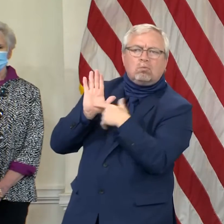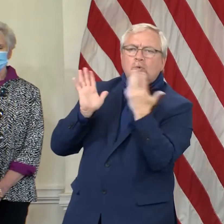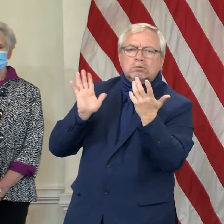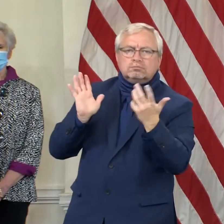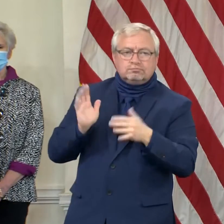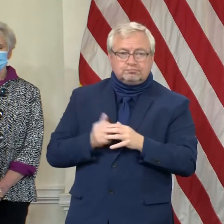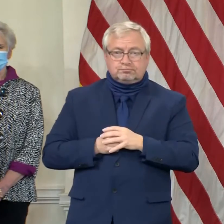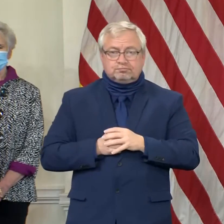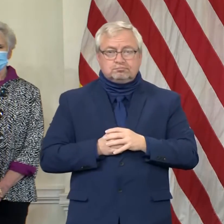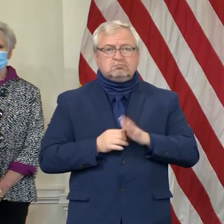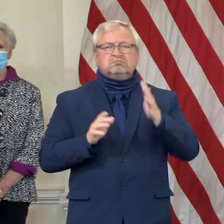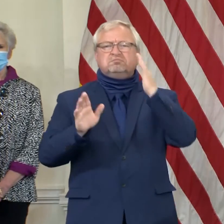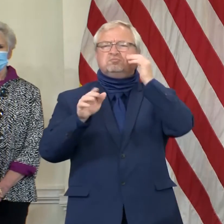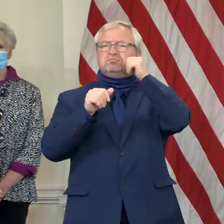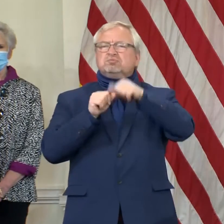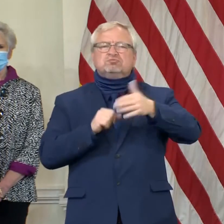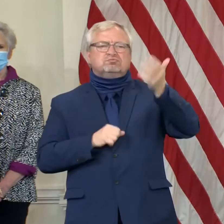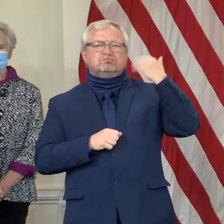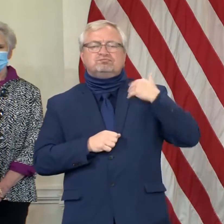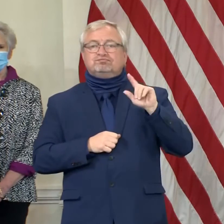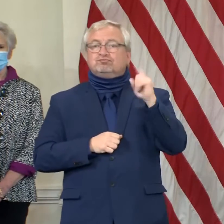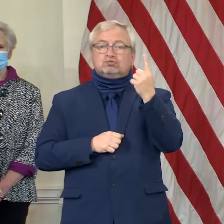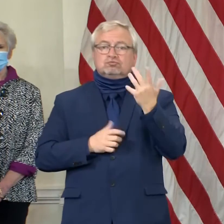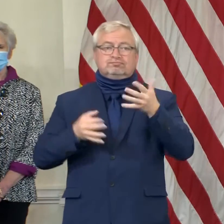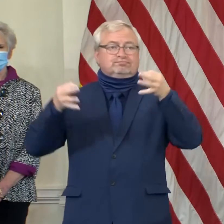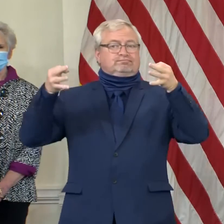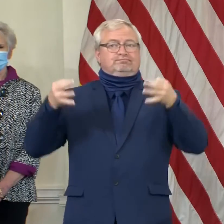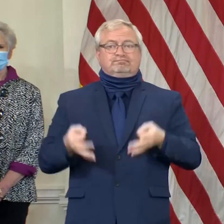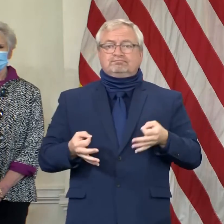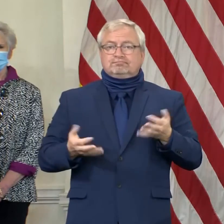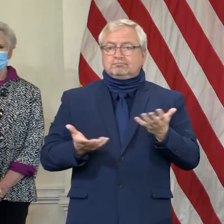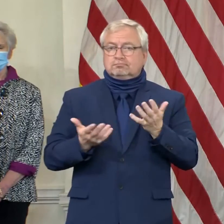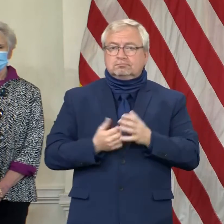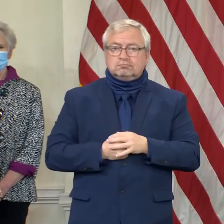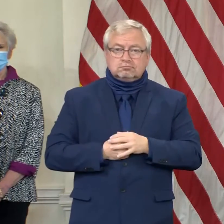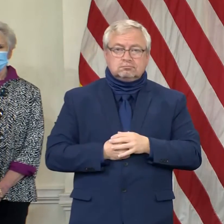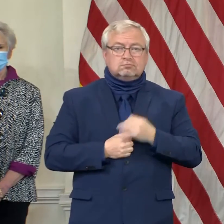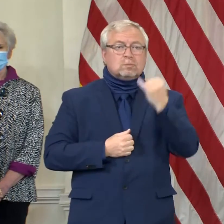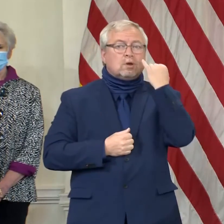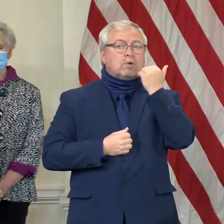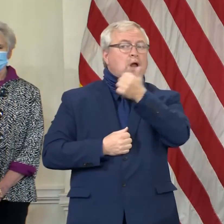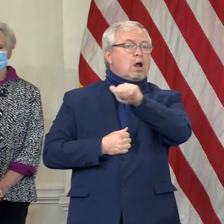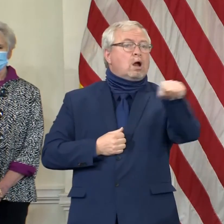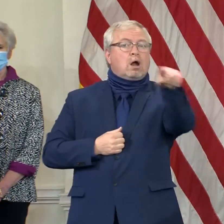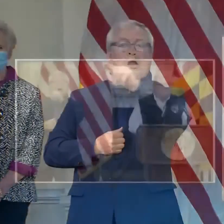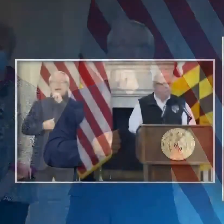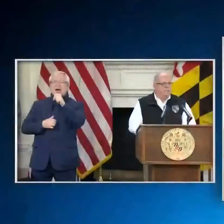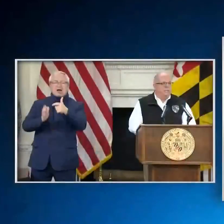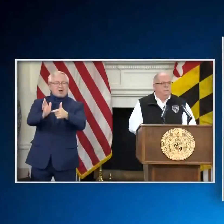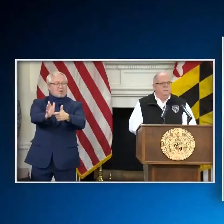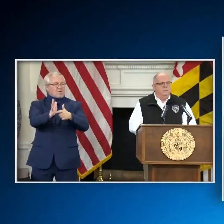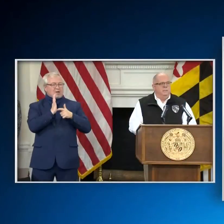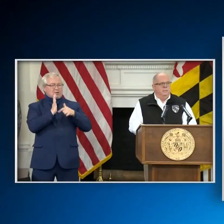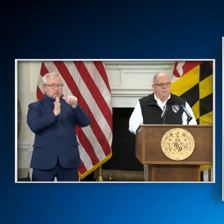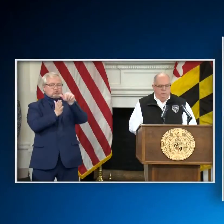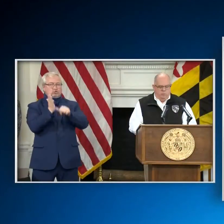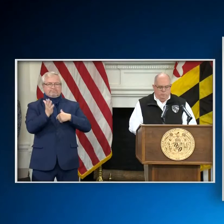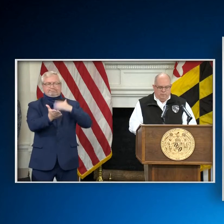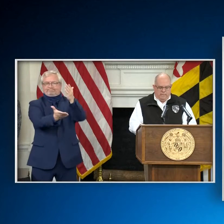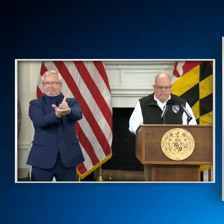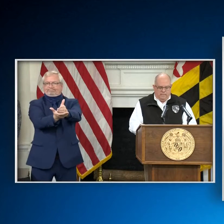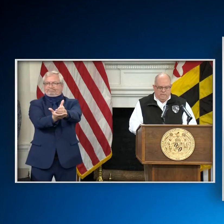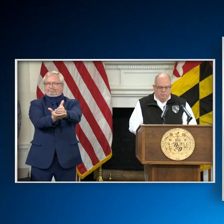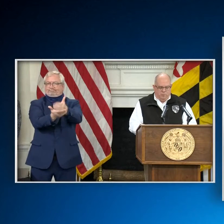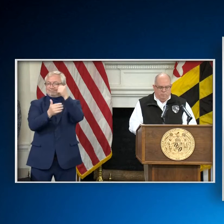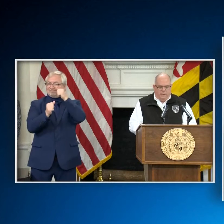we took was to stop elective surgeries and procedures at our hospitals and healthcare facilities in order